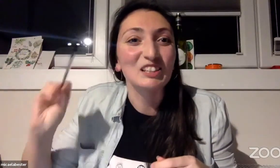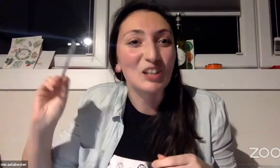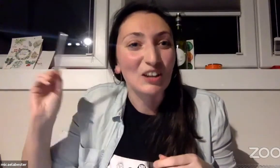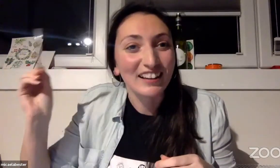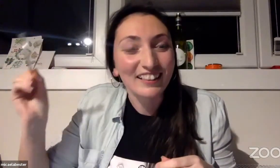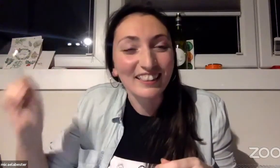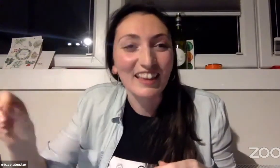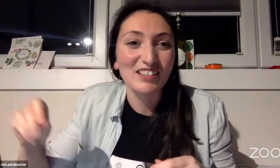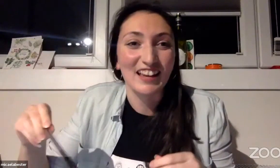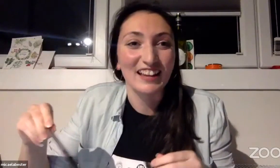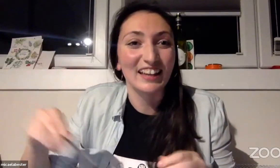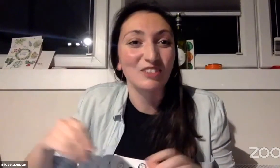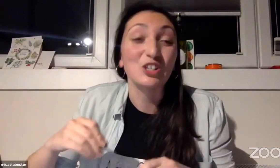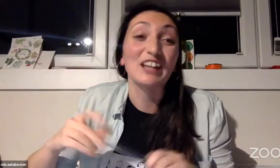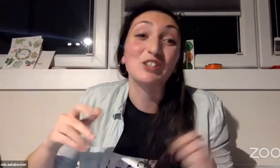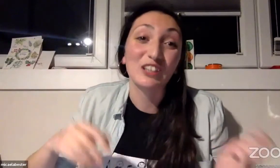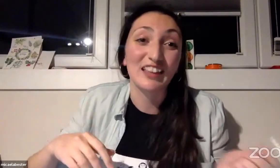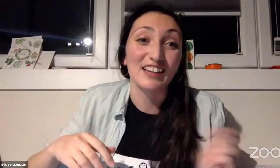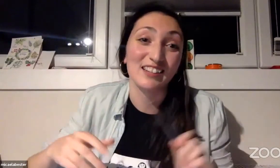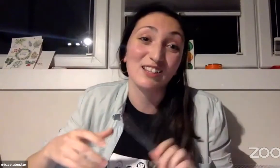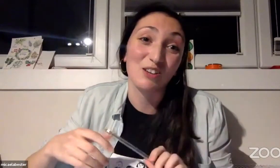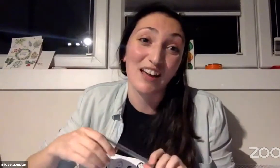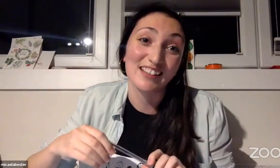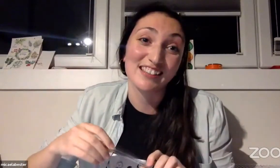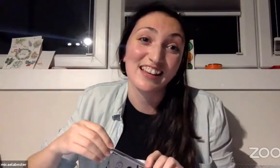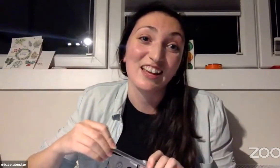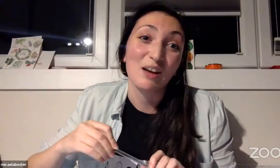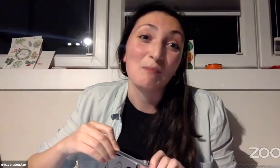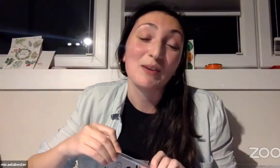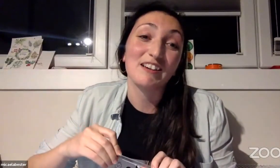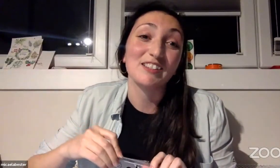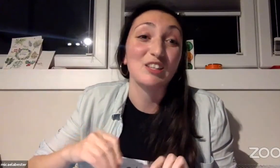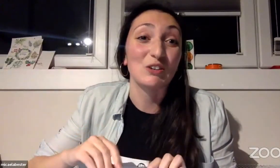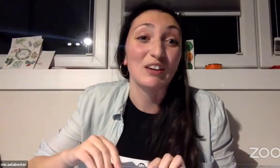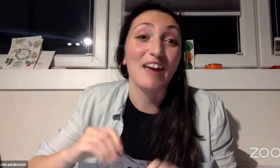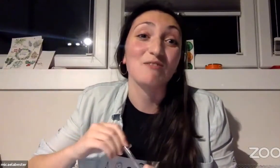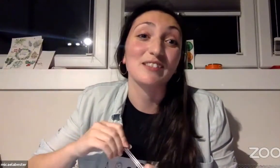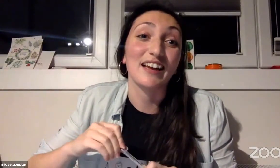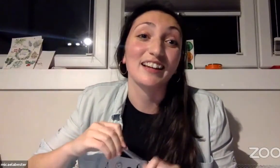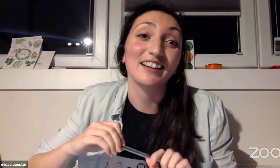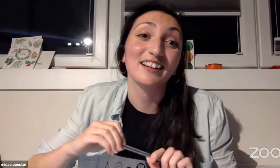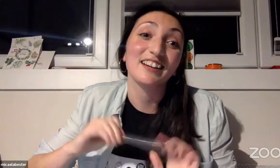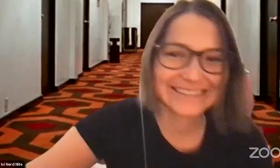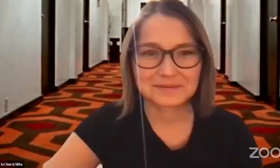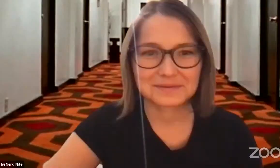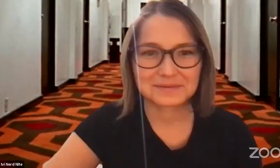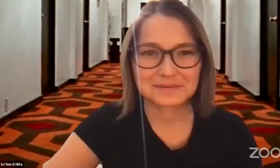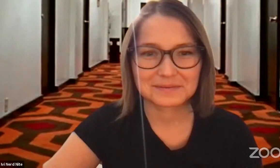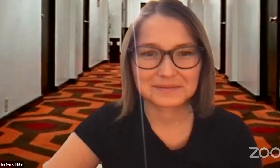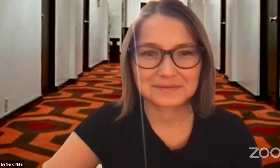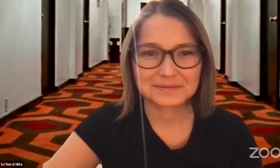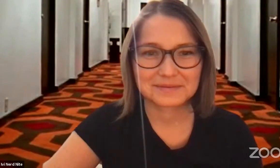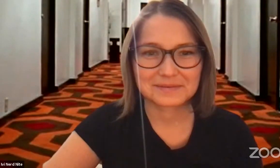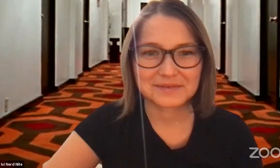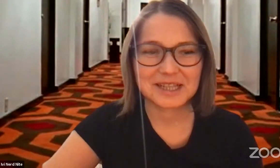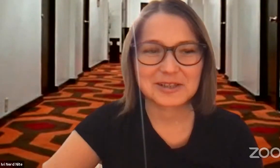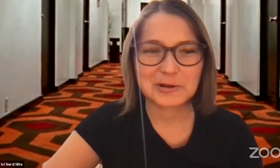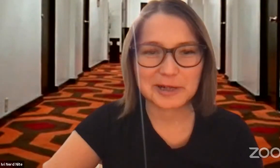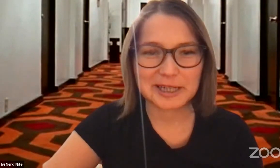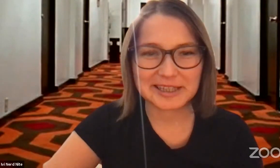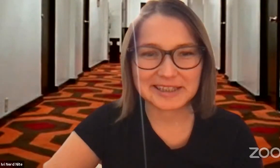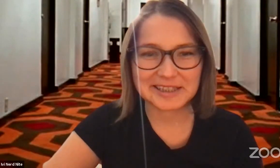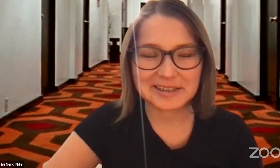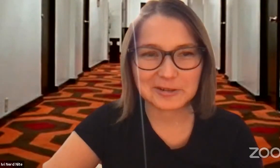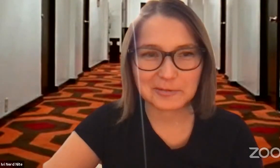and he learned their sign language and took that to the US, because the UK was like, no.